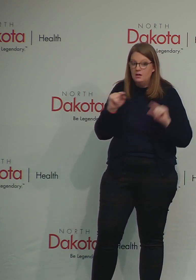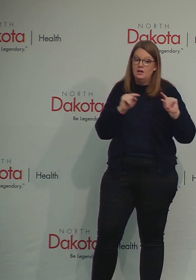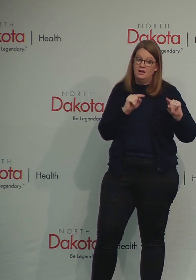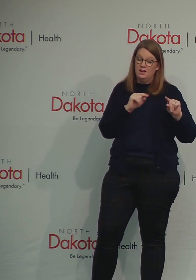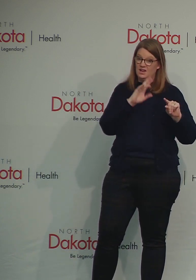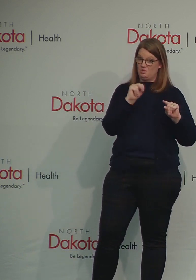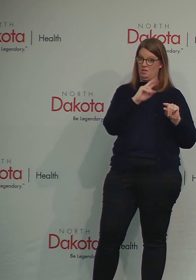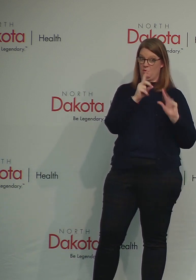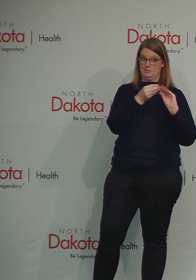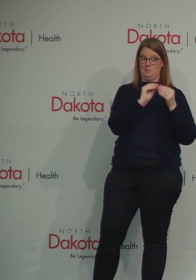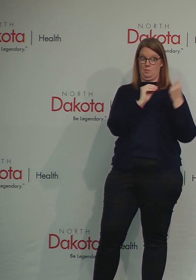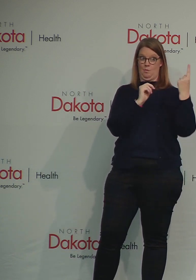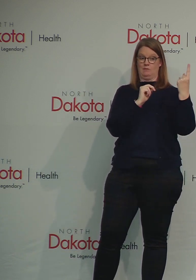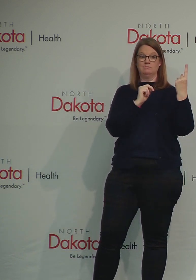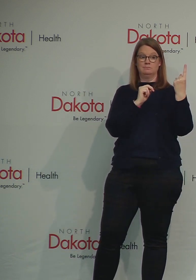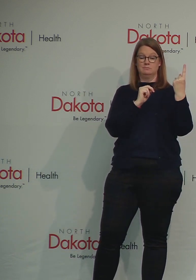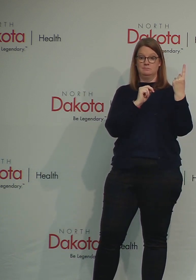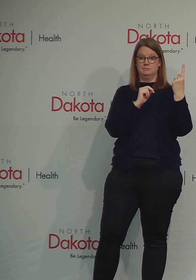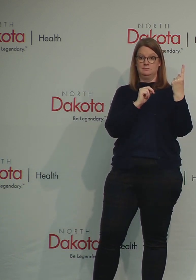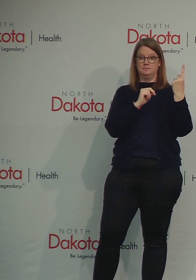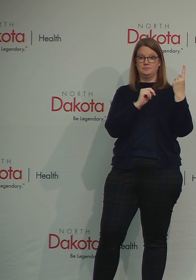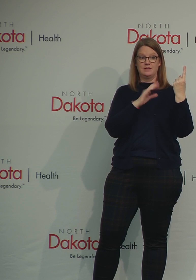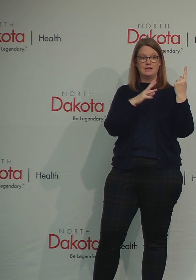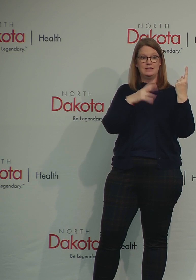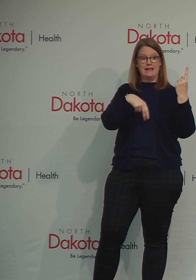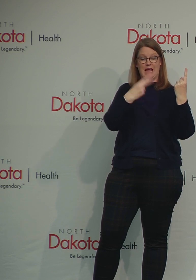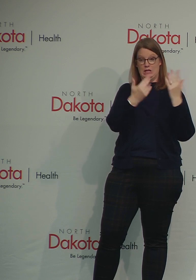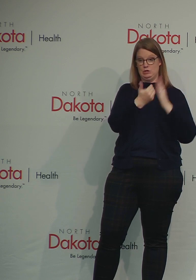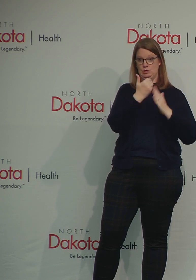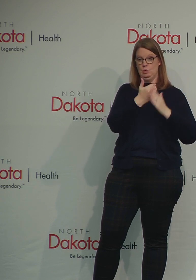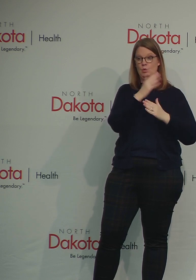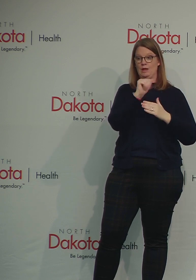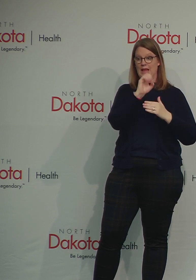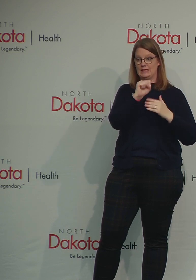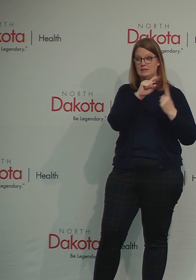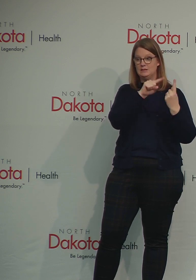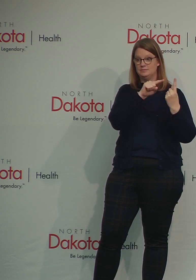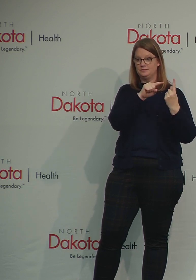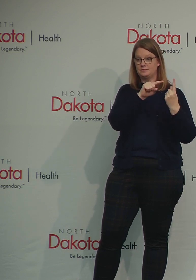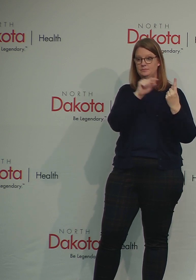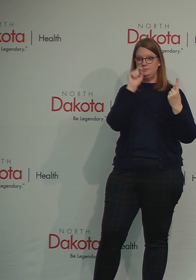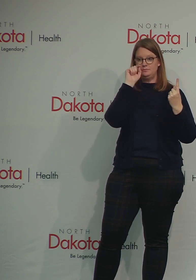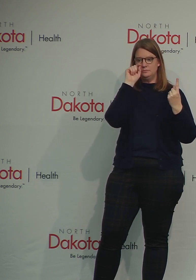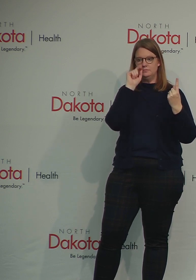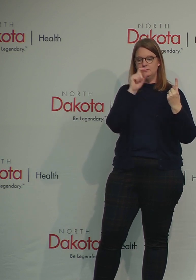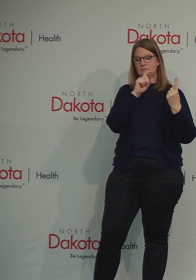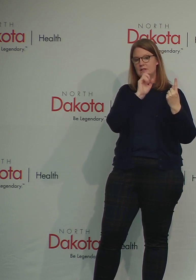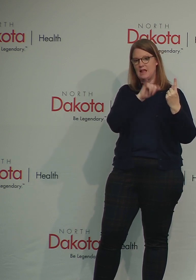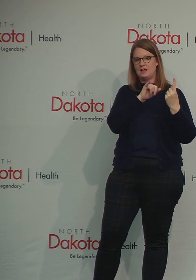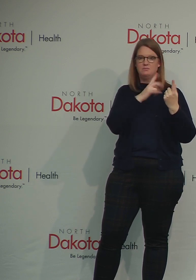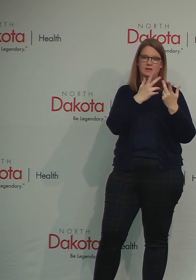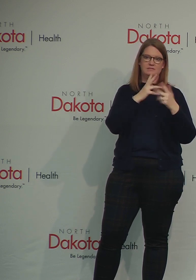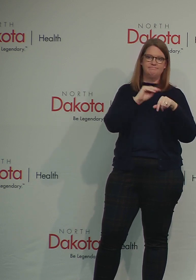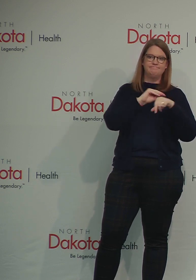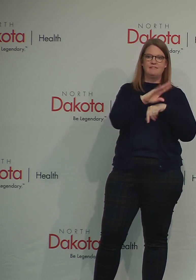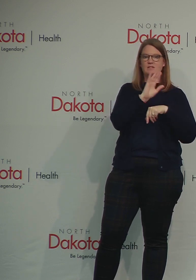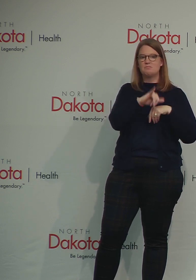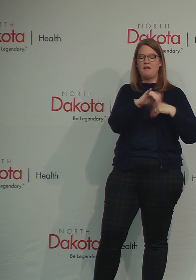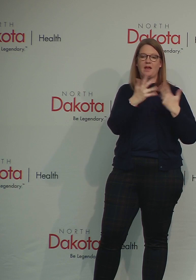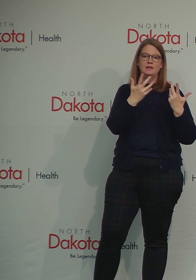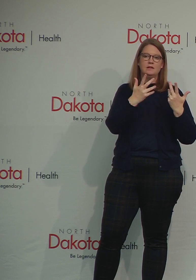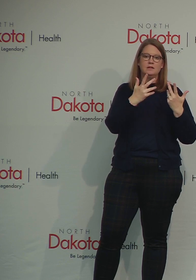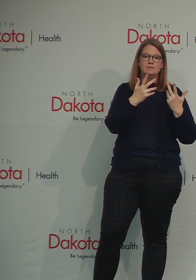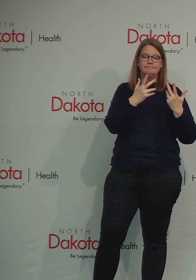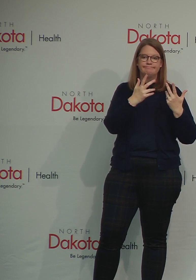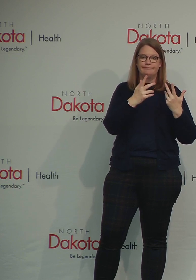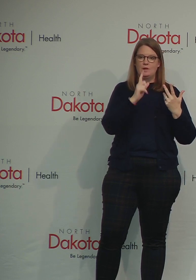list for a while in the highest new cases per capita, and that can be attributed in part to our